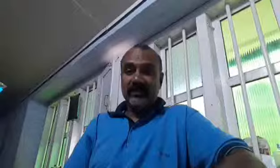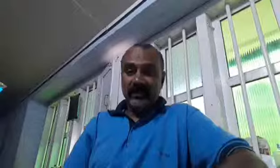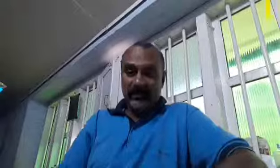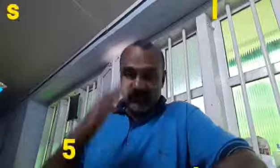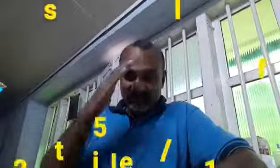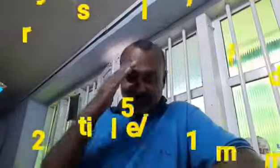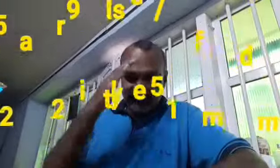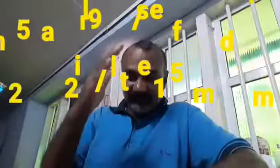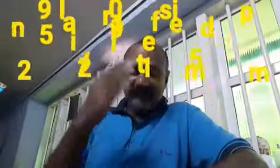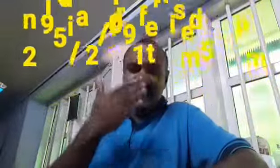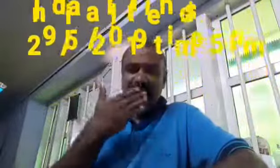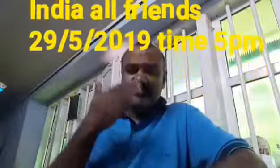Oh